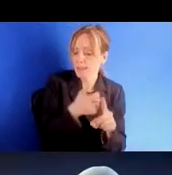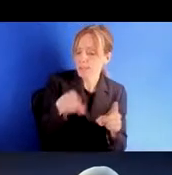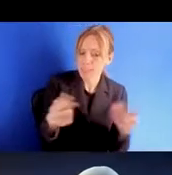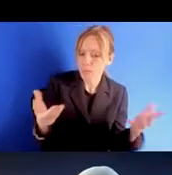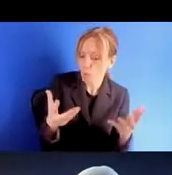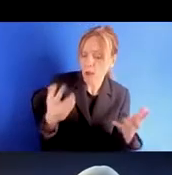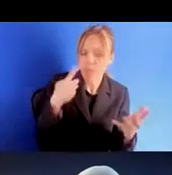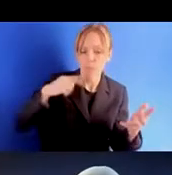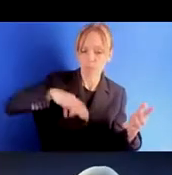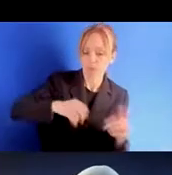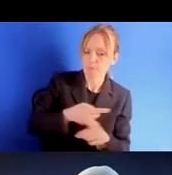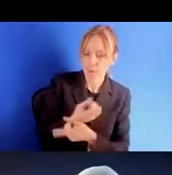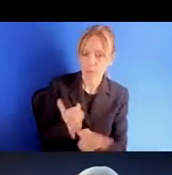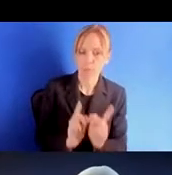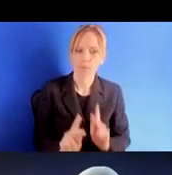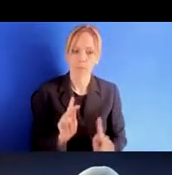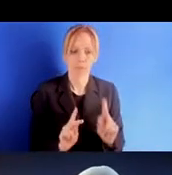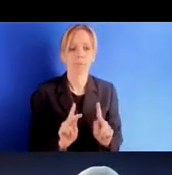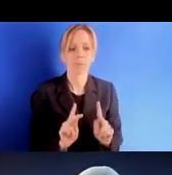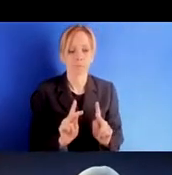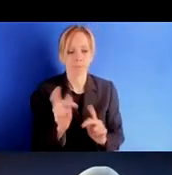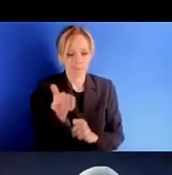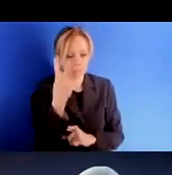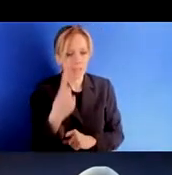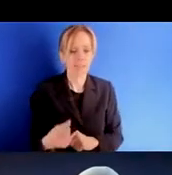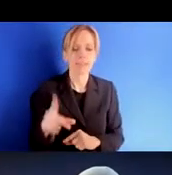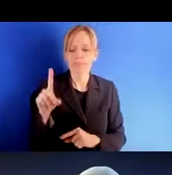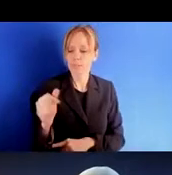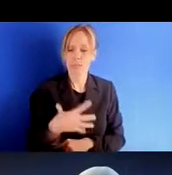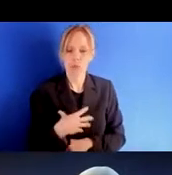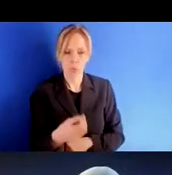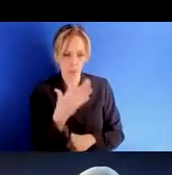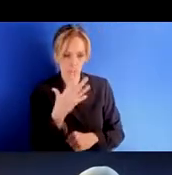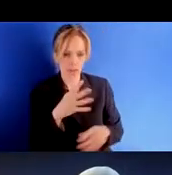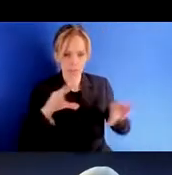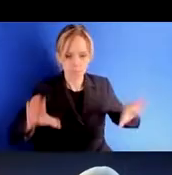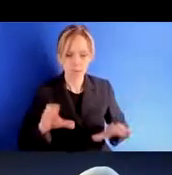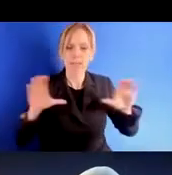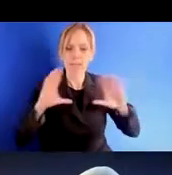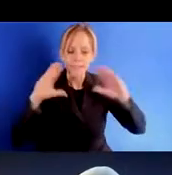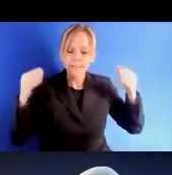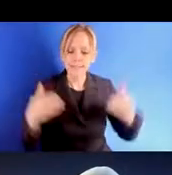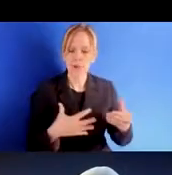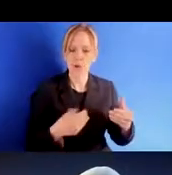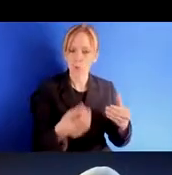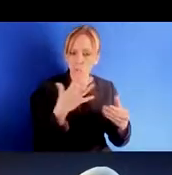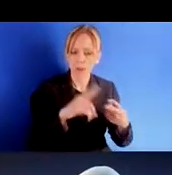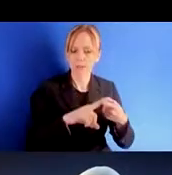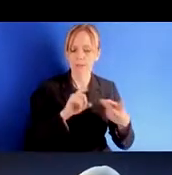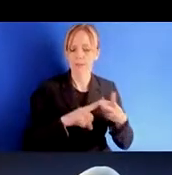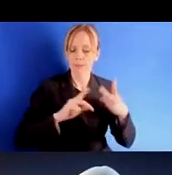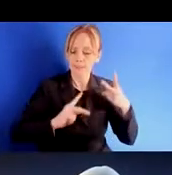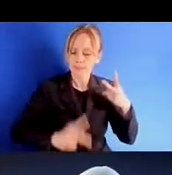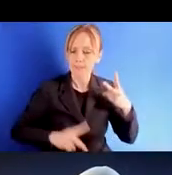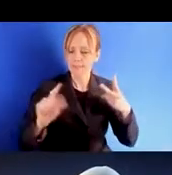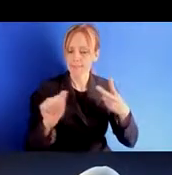significant critique of the disability rights movement was that it centered white, physically disabled, and straight people,